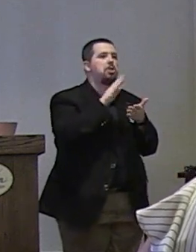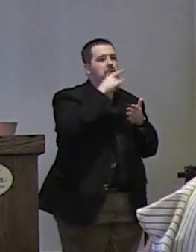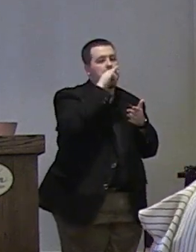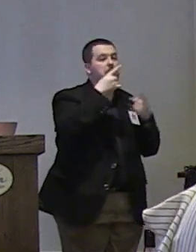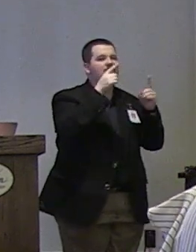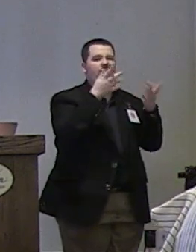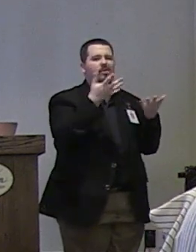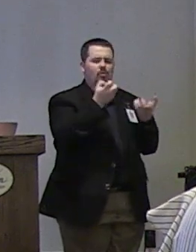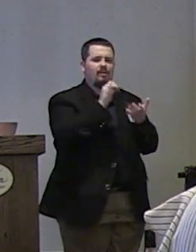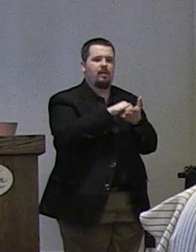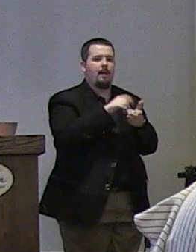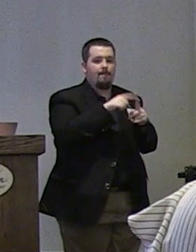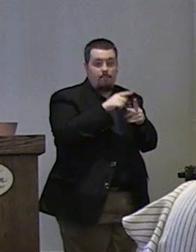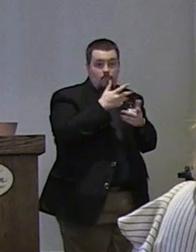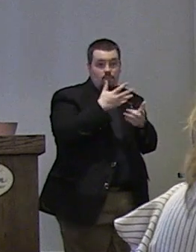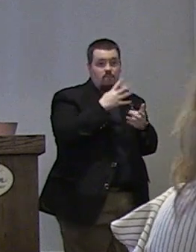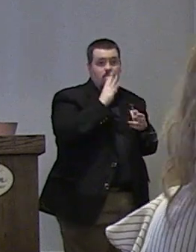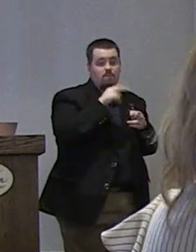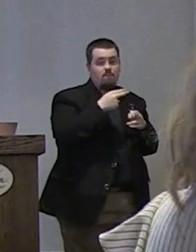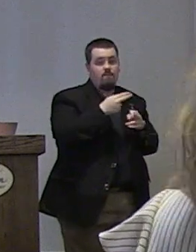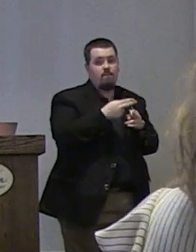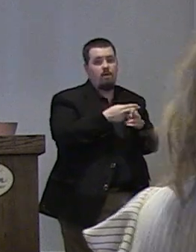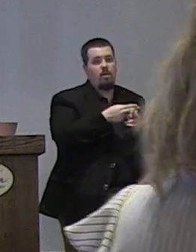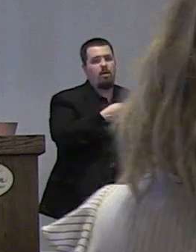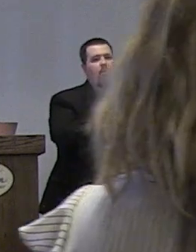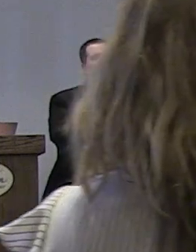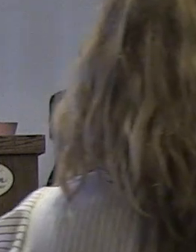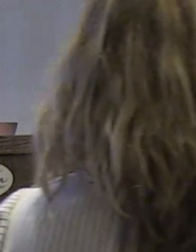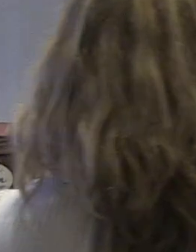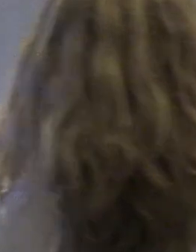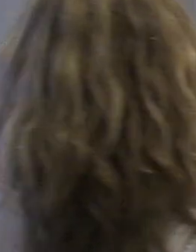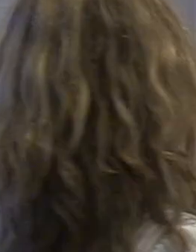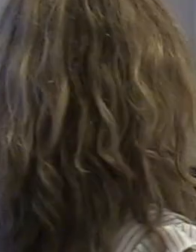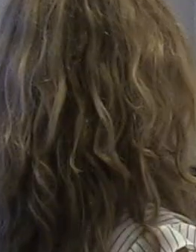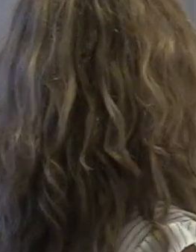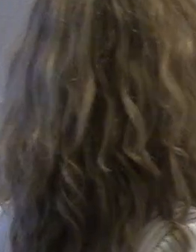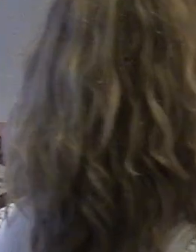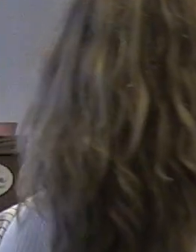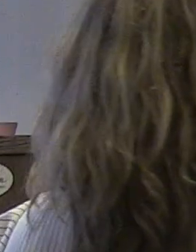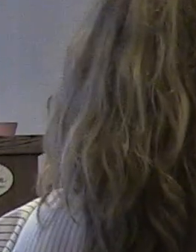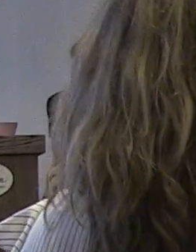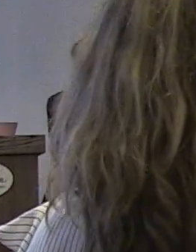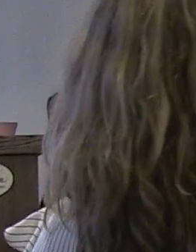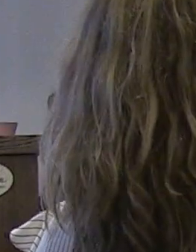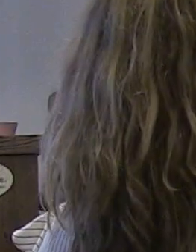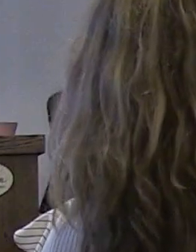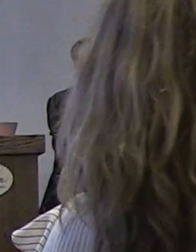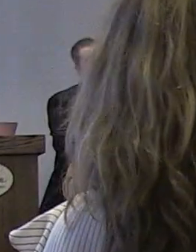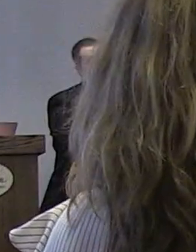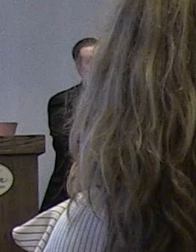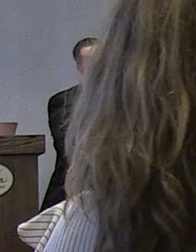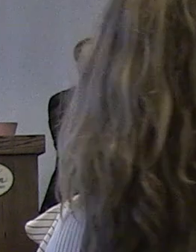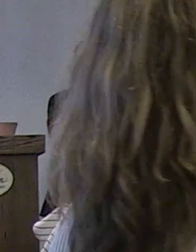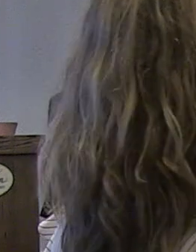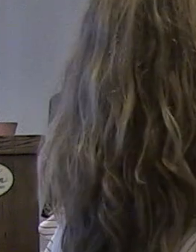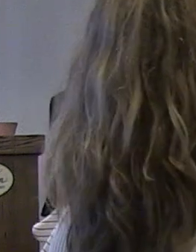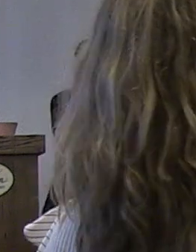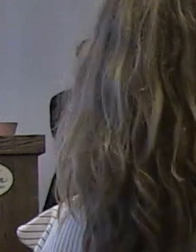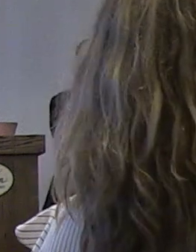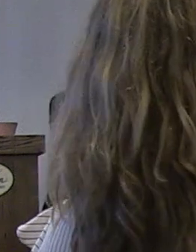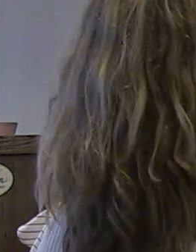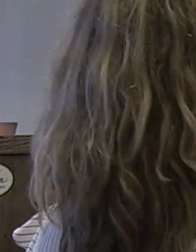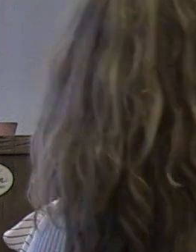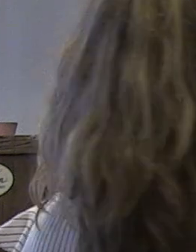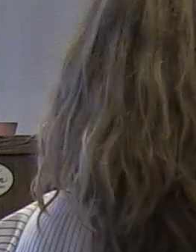the thing i'd like to speak about is chronic absenteeism i think it is a great measure we all know that students have to be present to